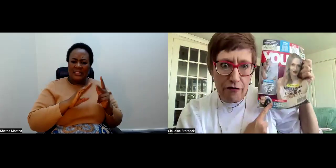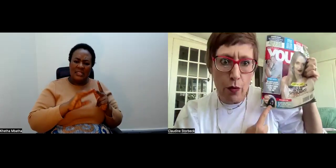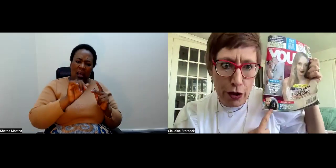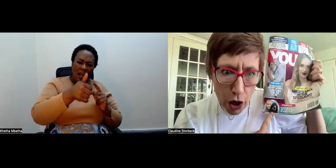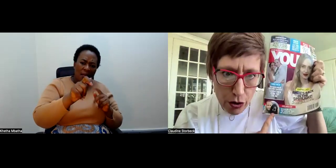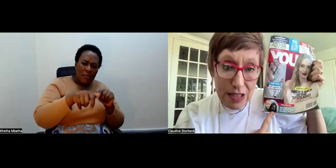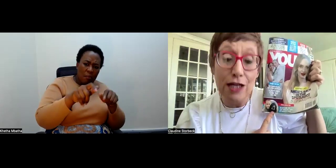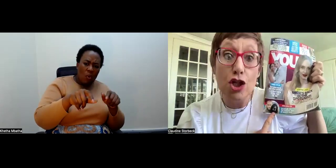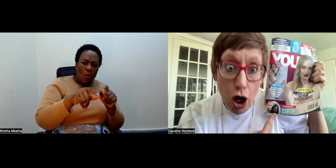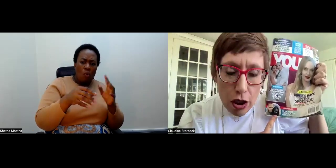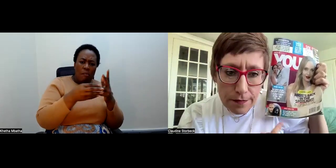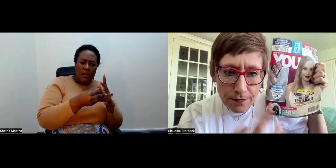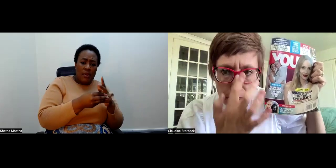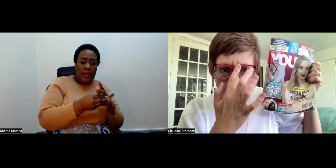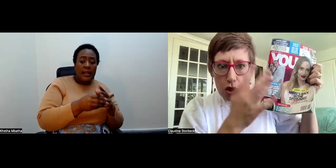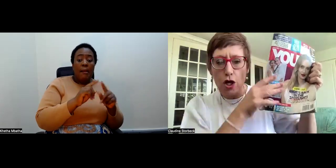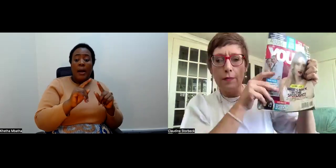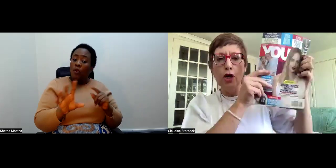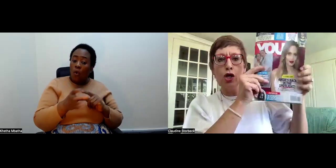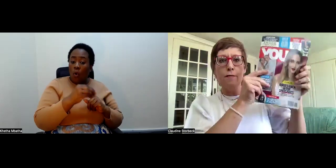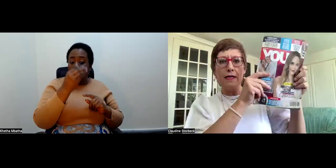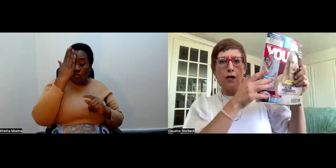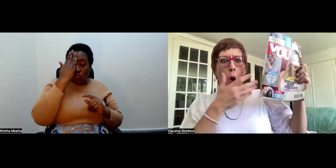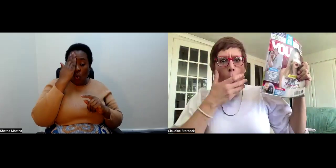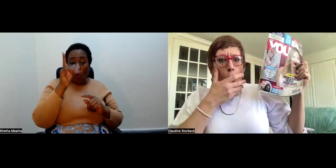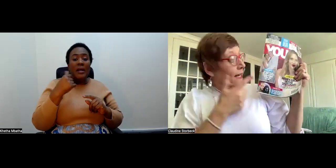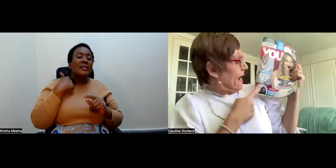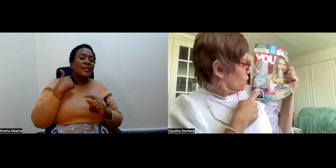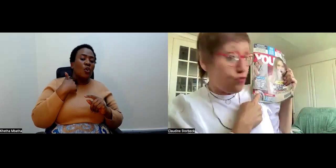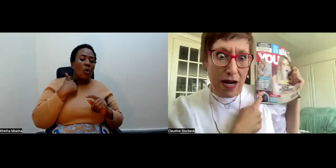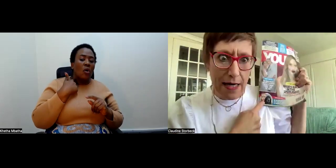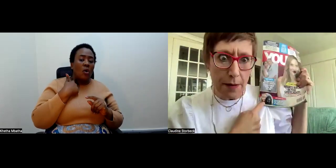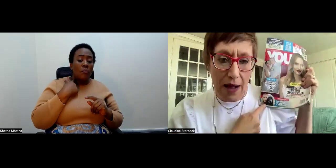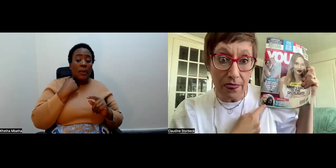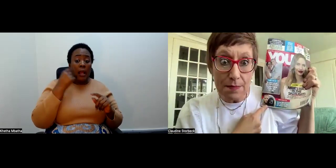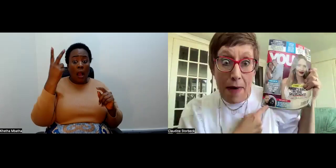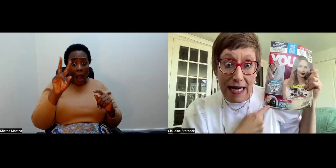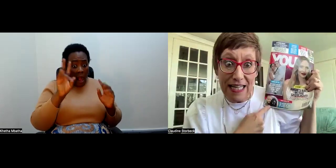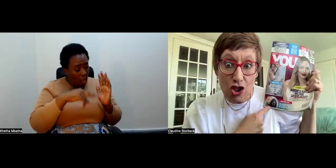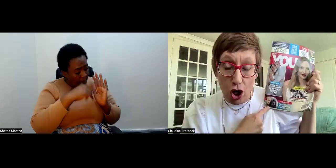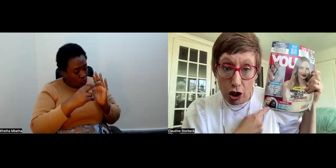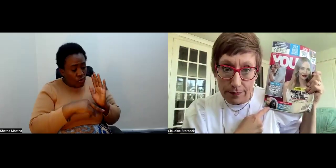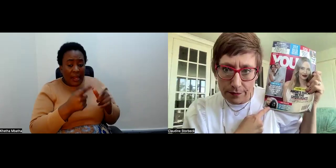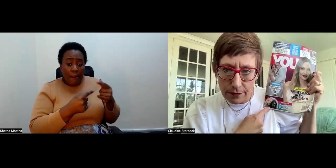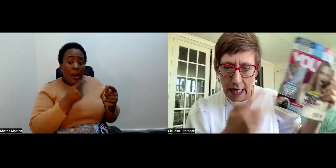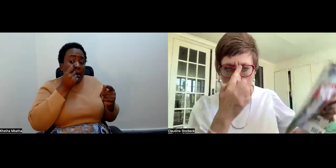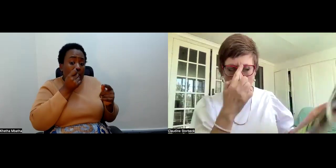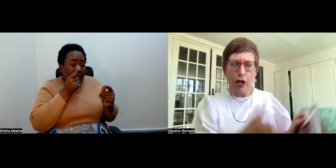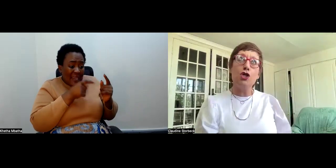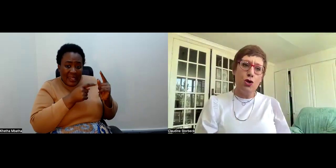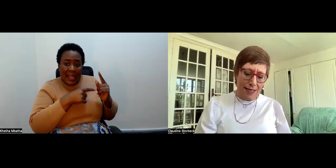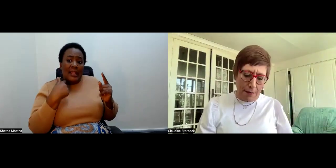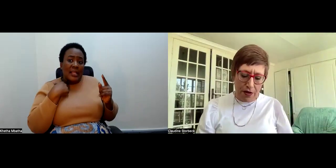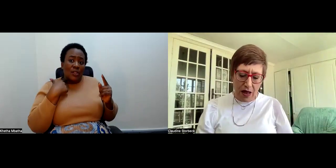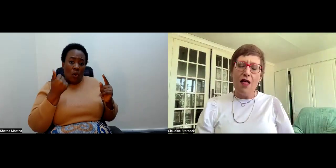but everyone knows a dog. So I'm going to look at the magazine and go, oh, let's read about this man and his dog. Okay, so